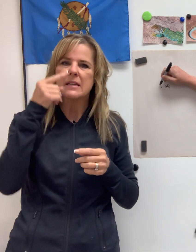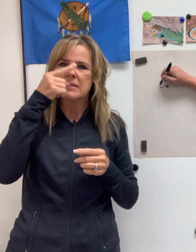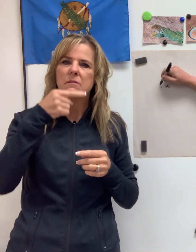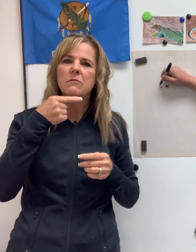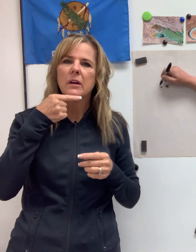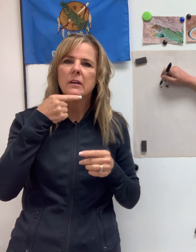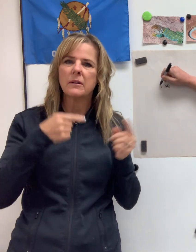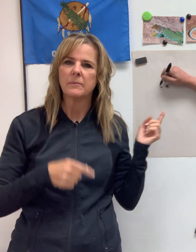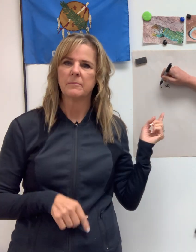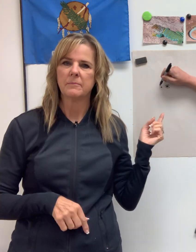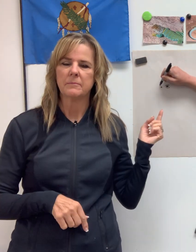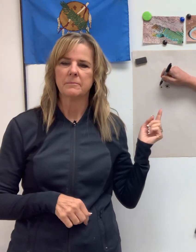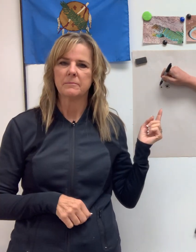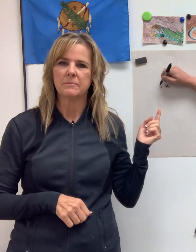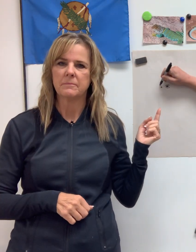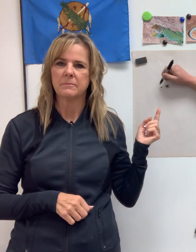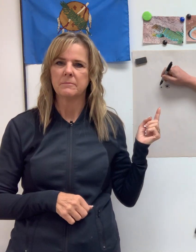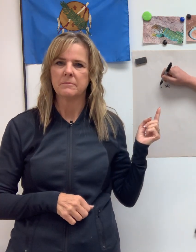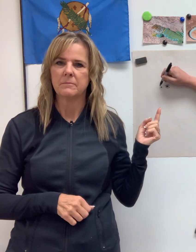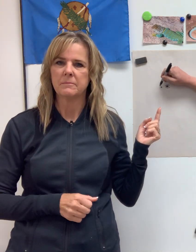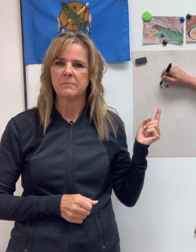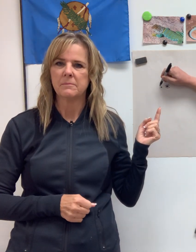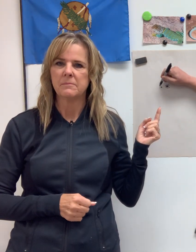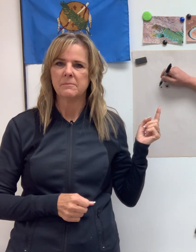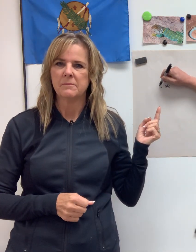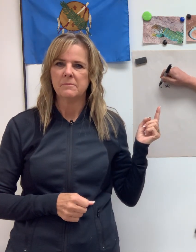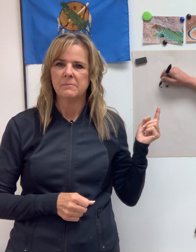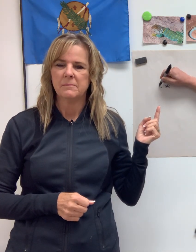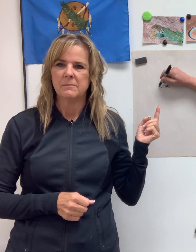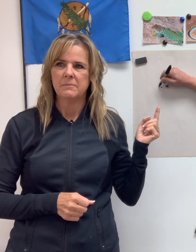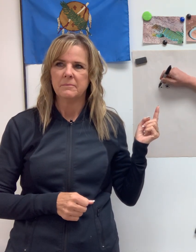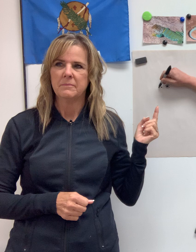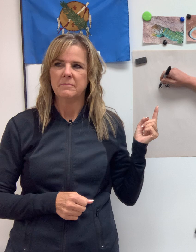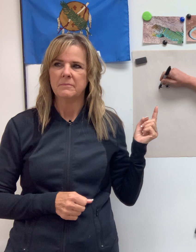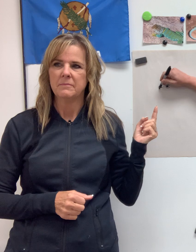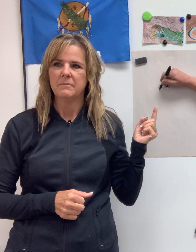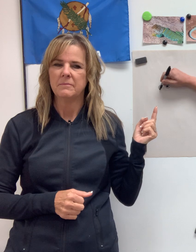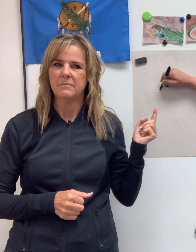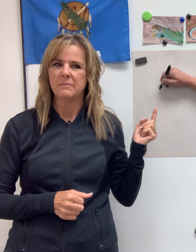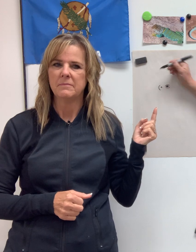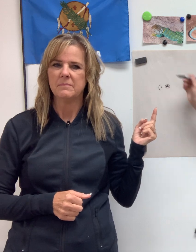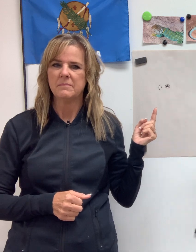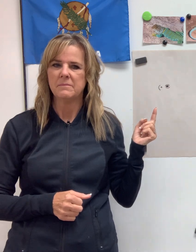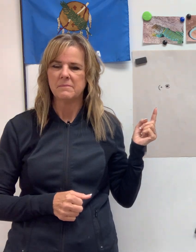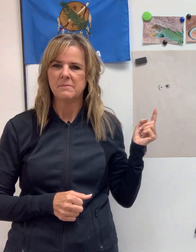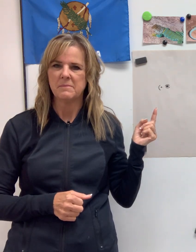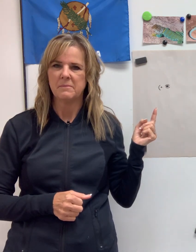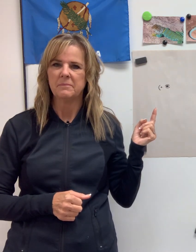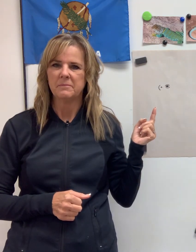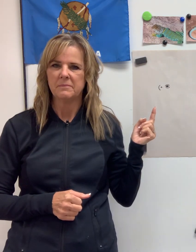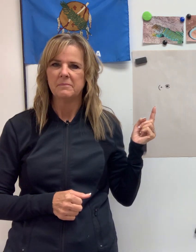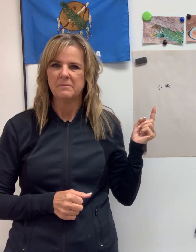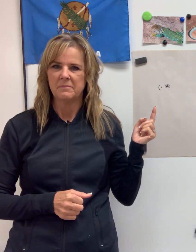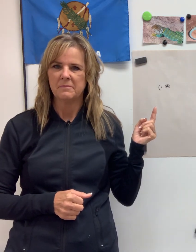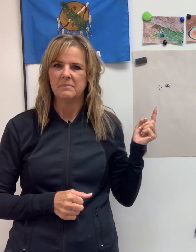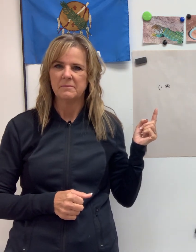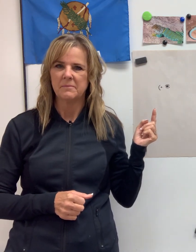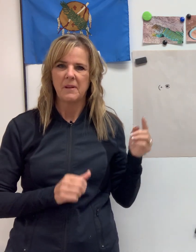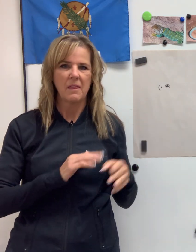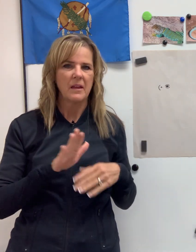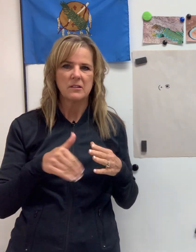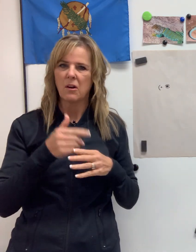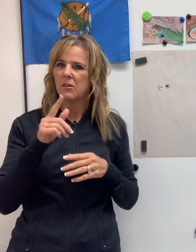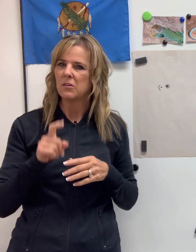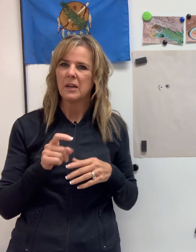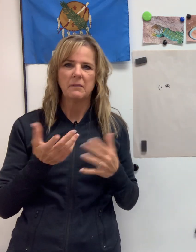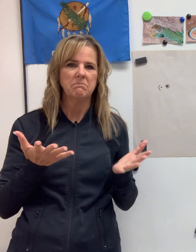very close, just a little bit above the nostril. I'm just gonna make it curve down a little bit below the nostril. That's all you need to